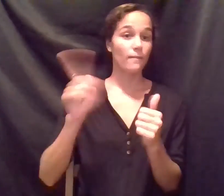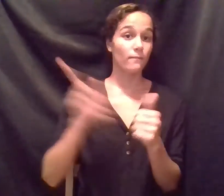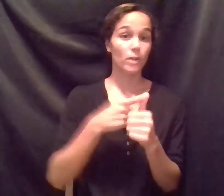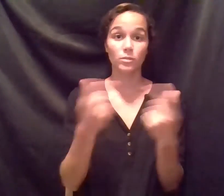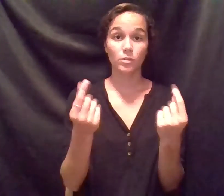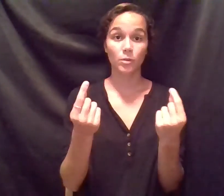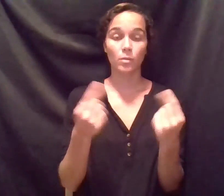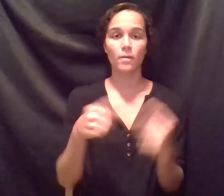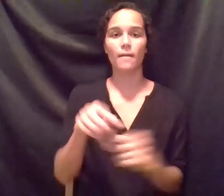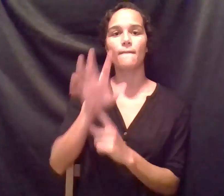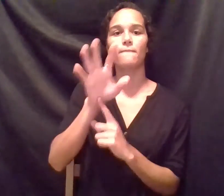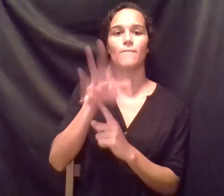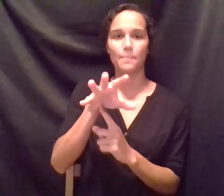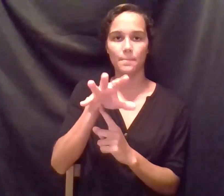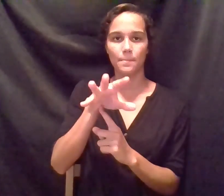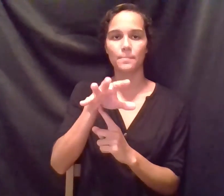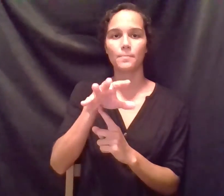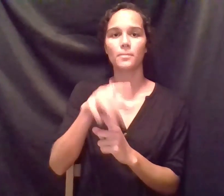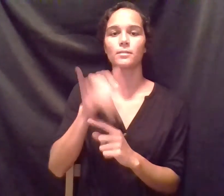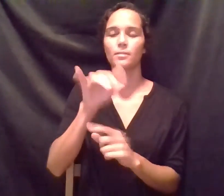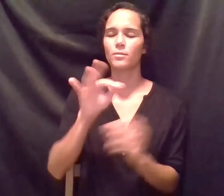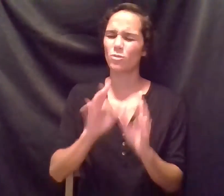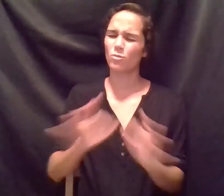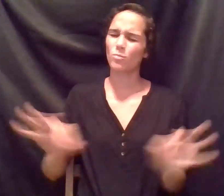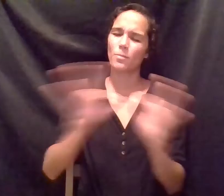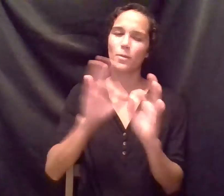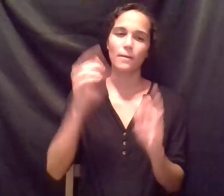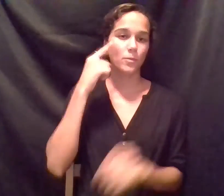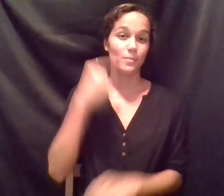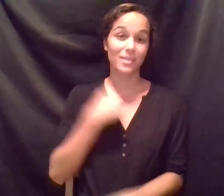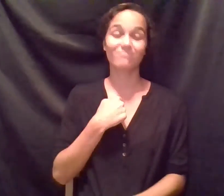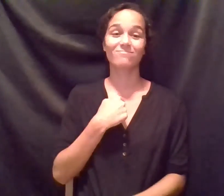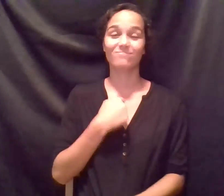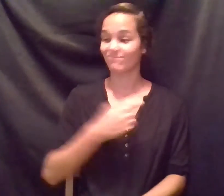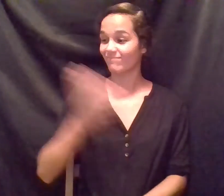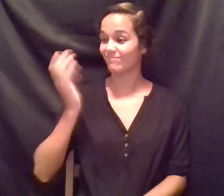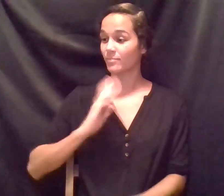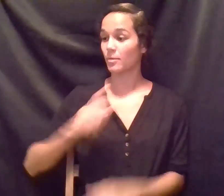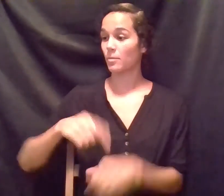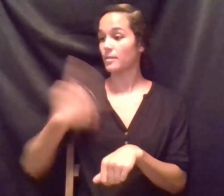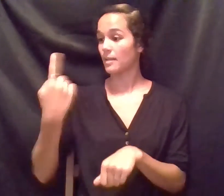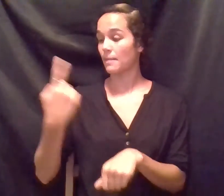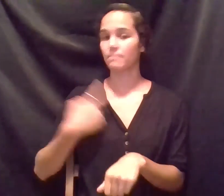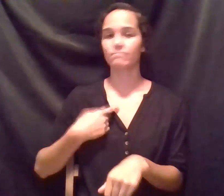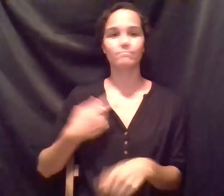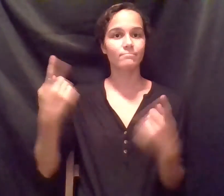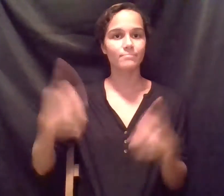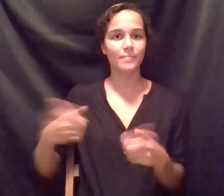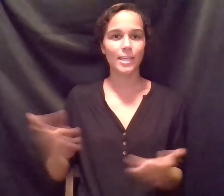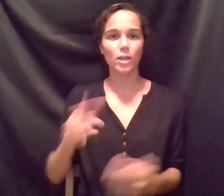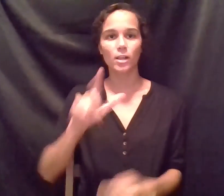me because I was representing a client once, right actually here in front of the Leatherneck. I was representing a